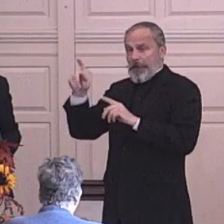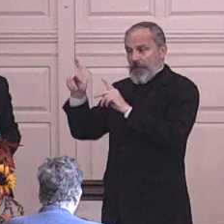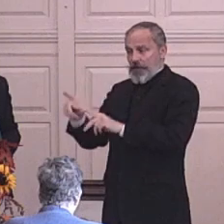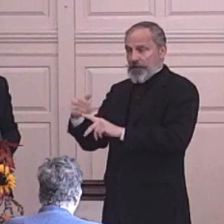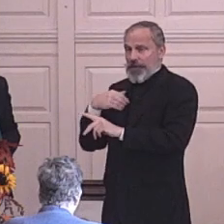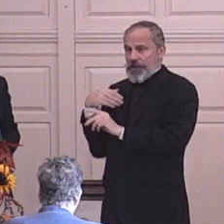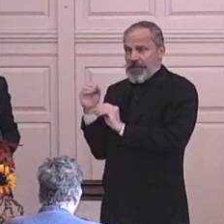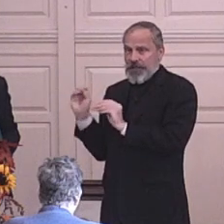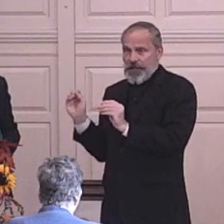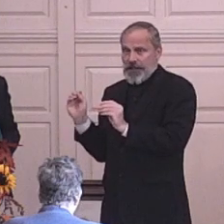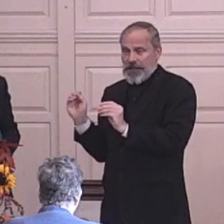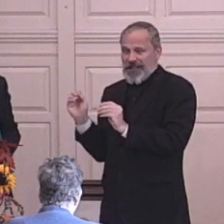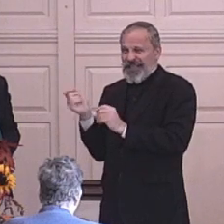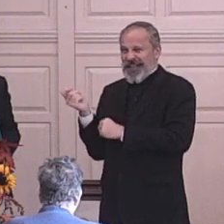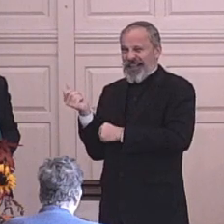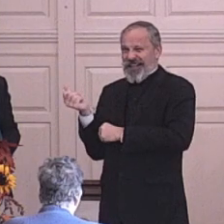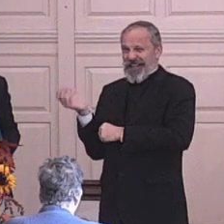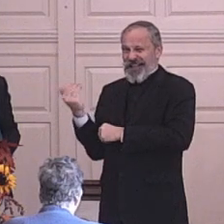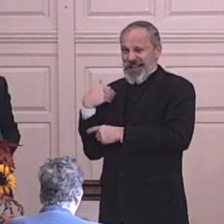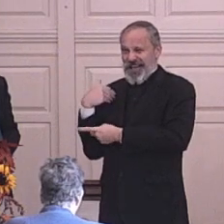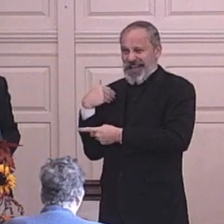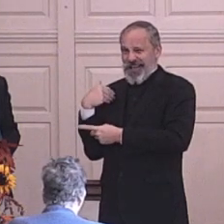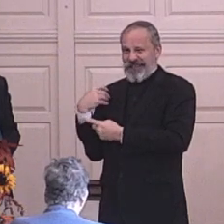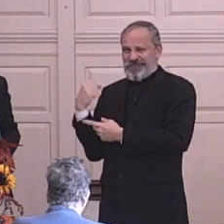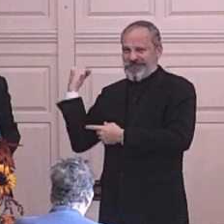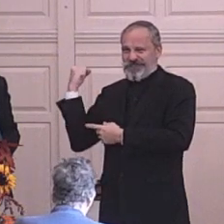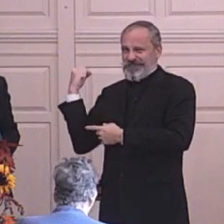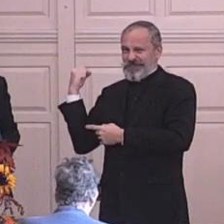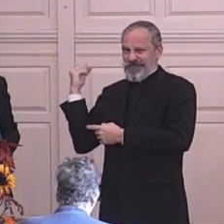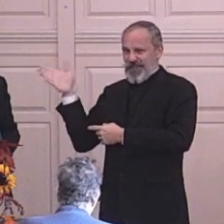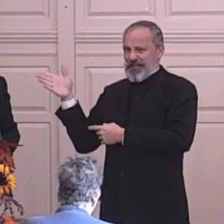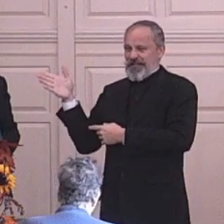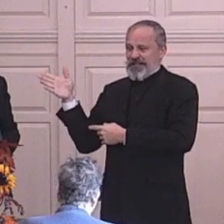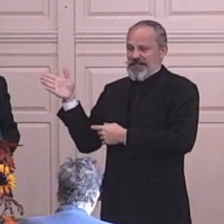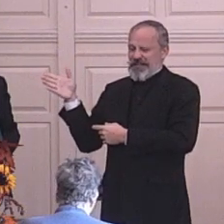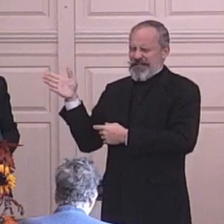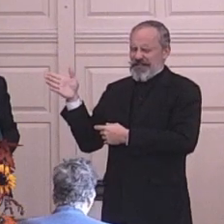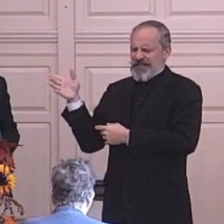not, even what he has will be taken away.